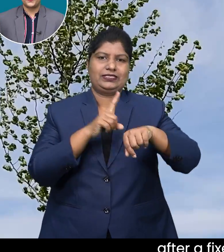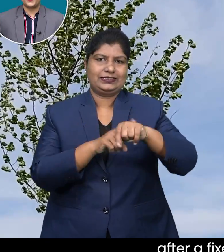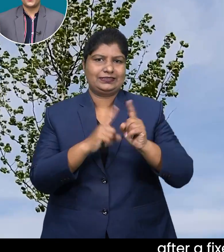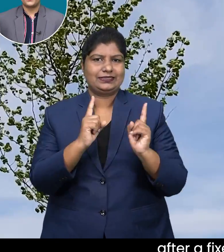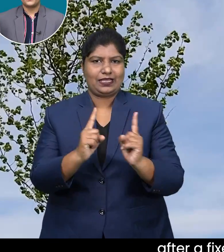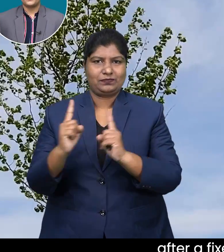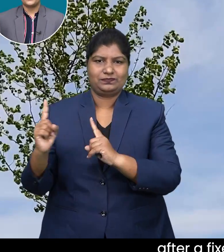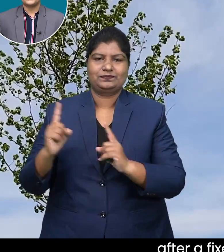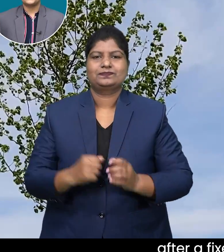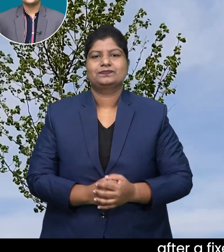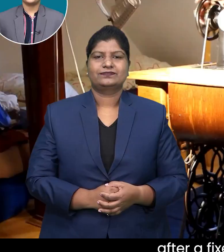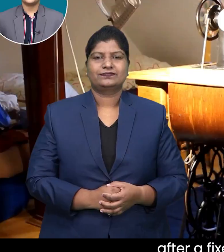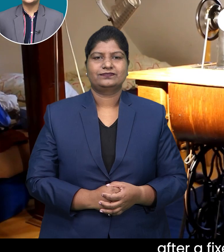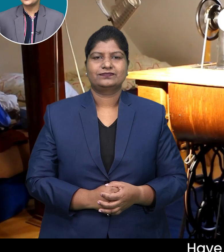time.